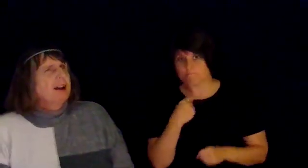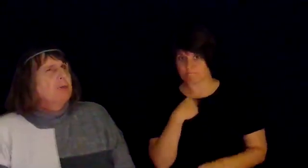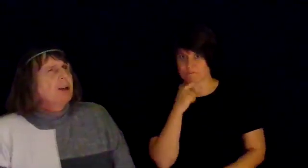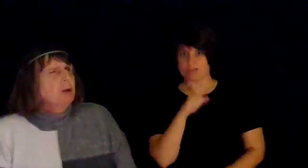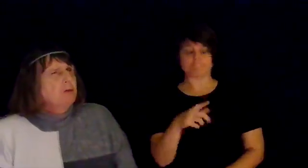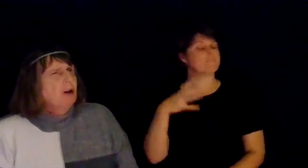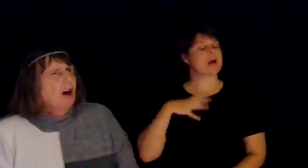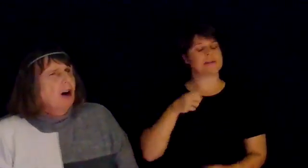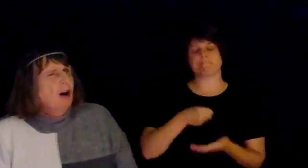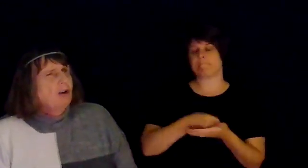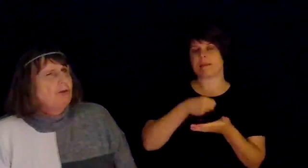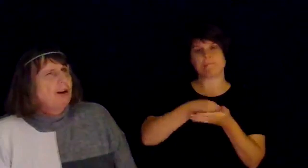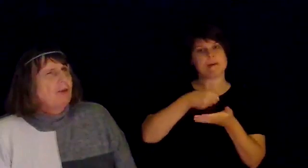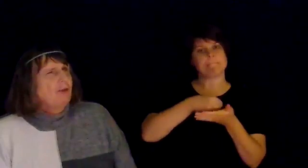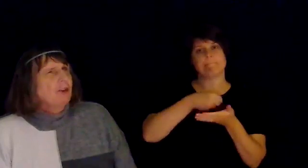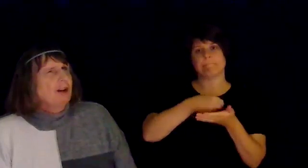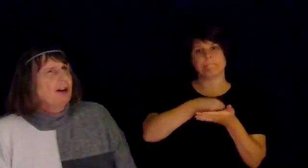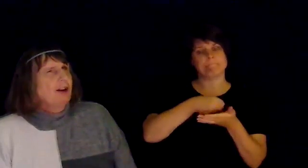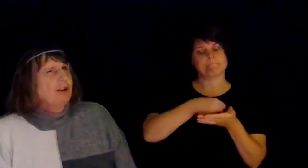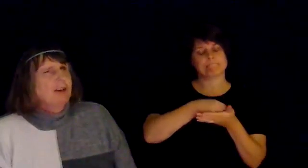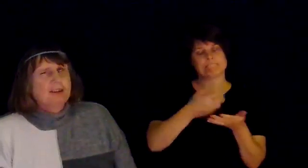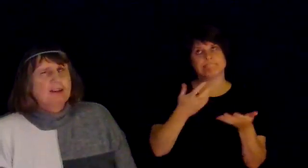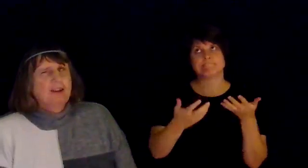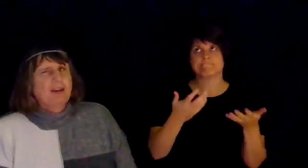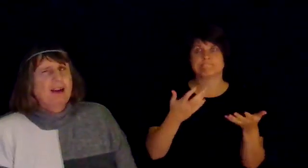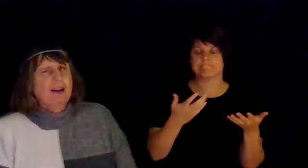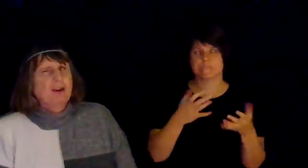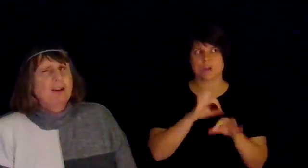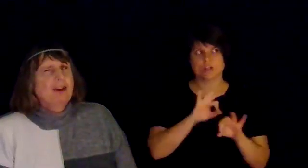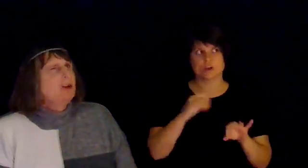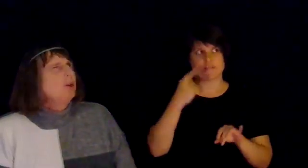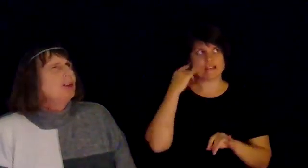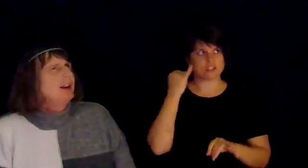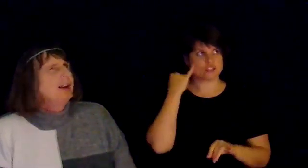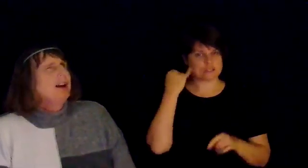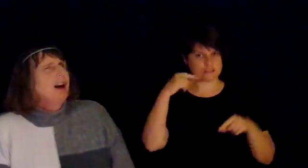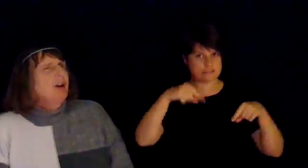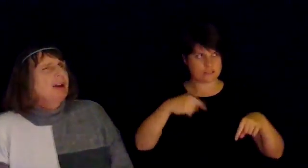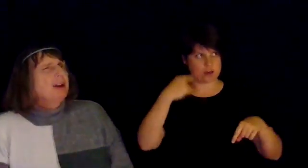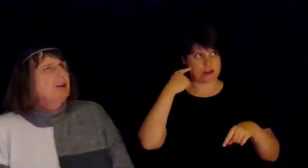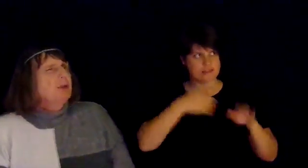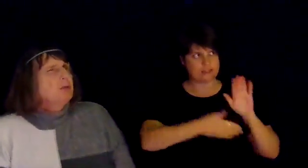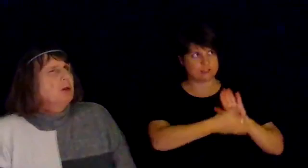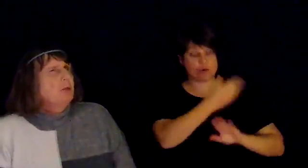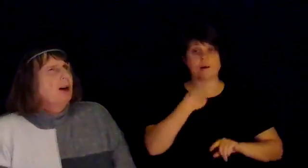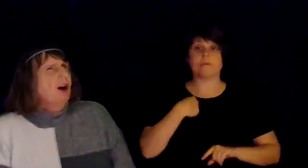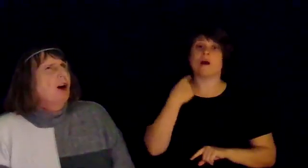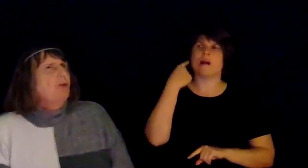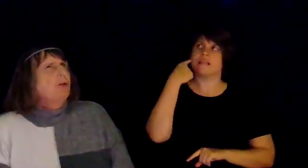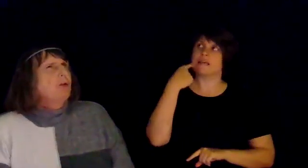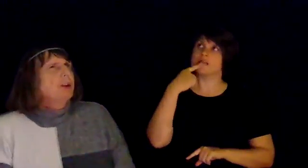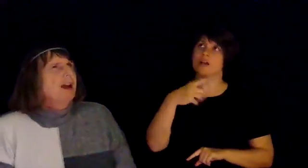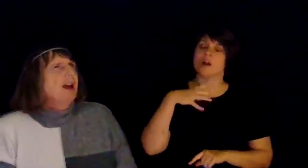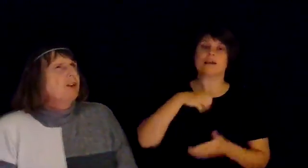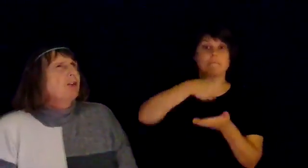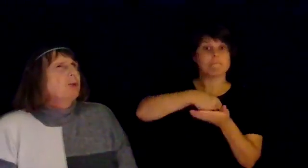need a minimum of, I don't think Justin's here now, but I think we said I need a minimum